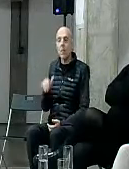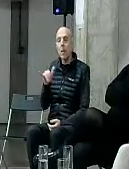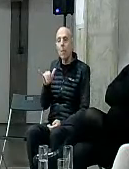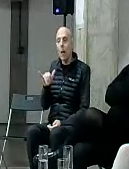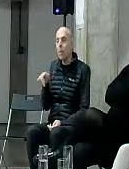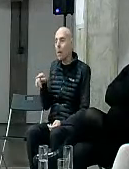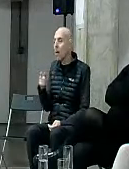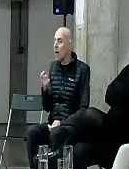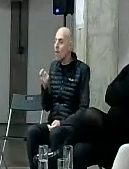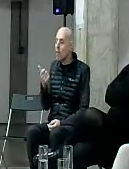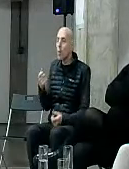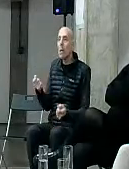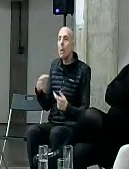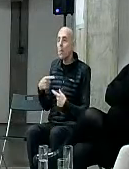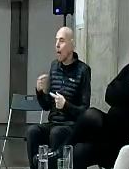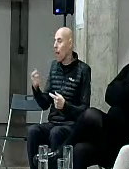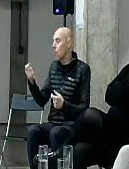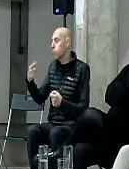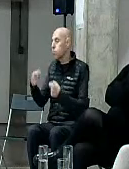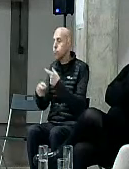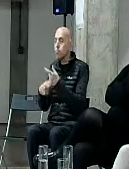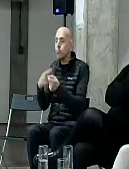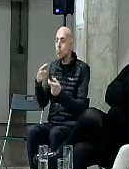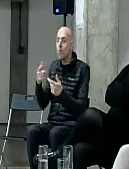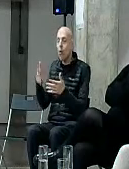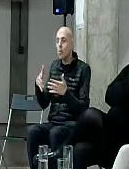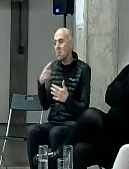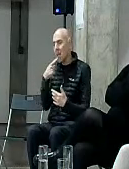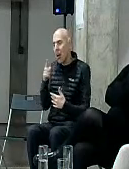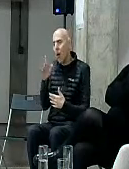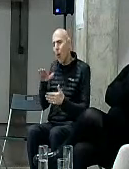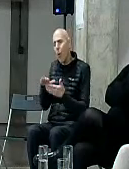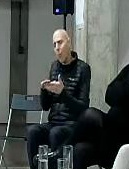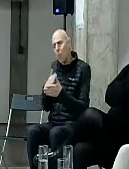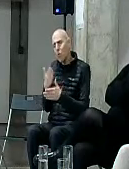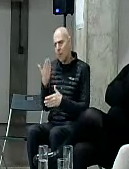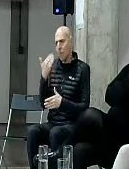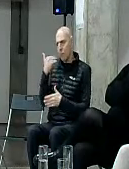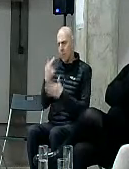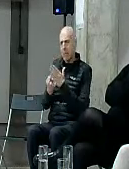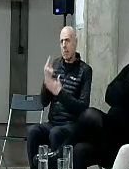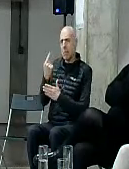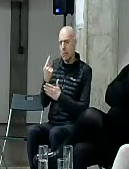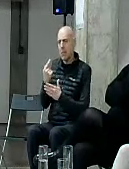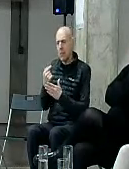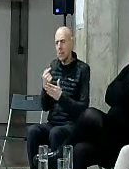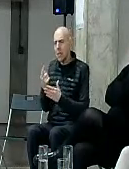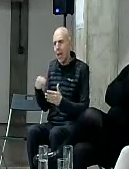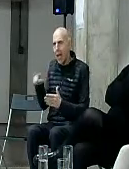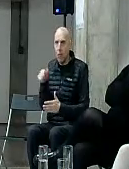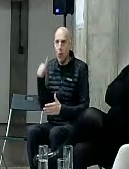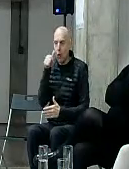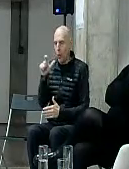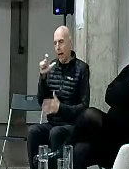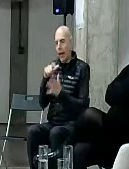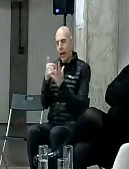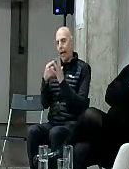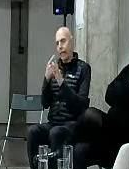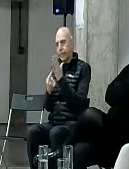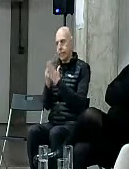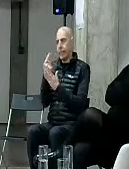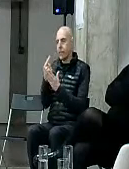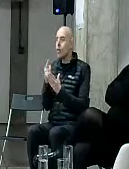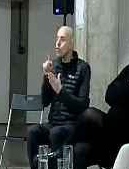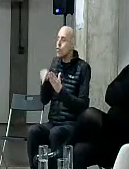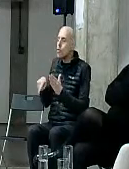few emails get thrown around a hospital saying, oh, because of a recent case, and everybody knows what the case is, we're